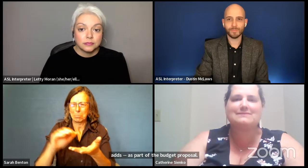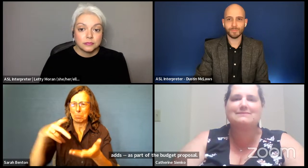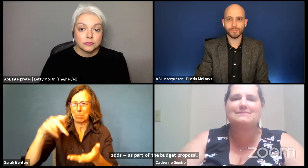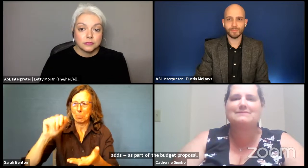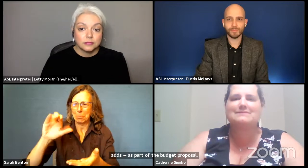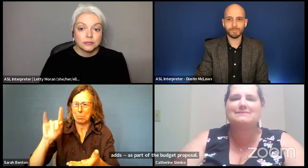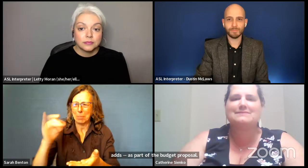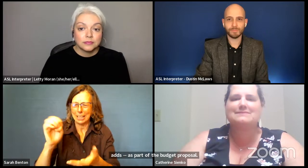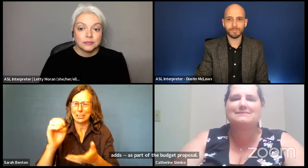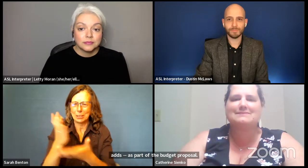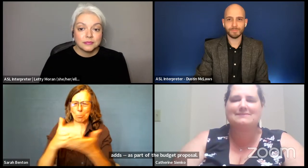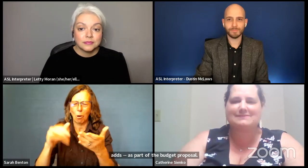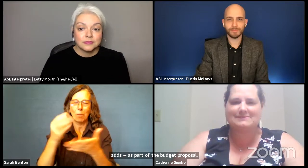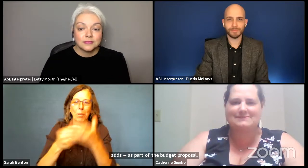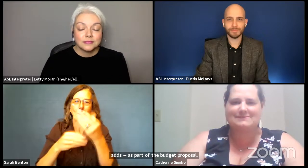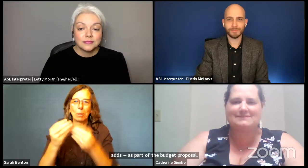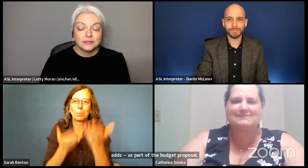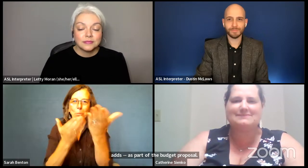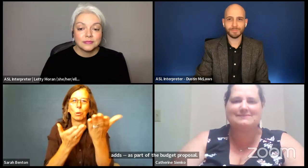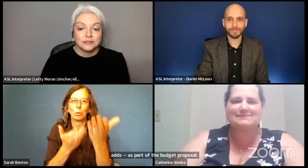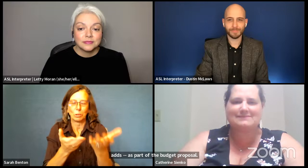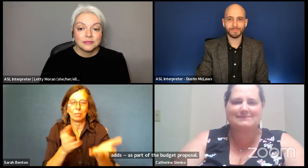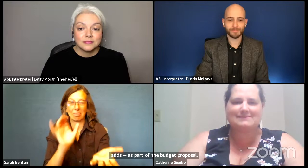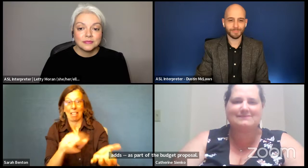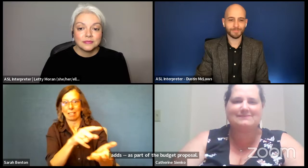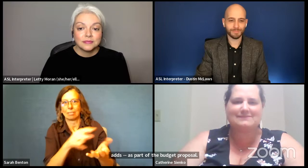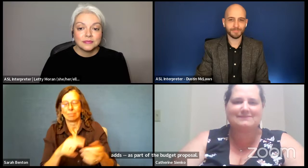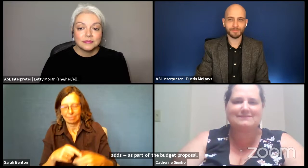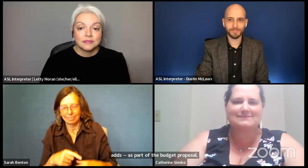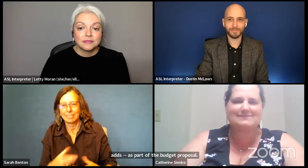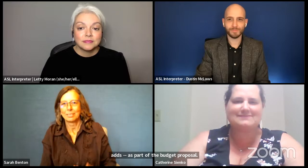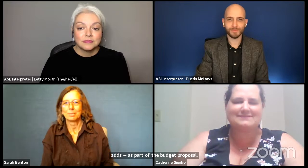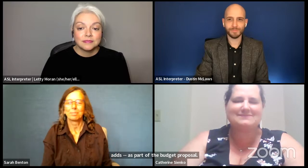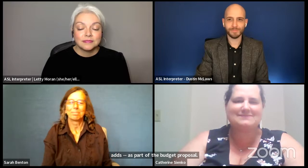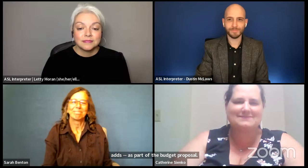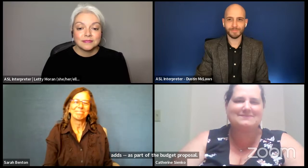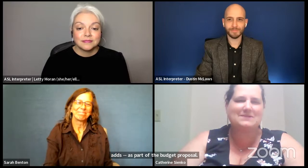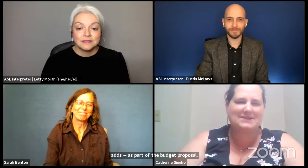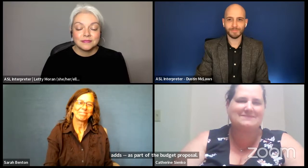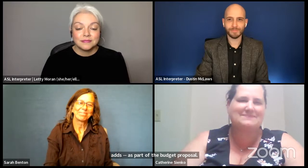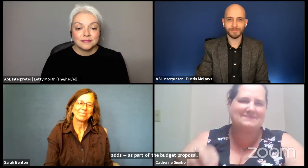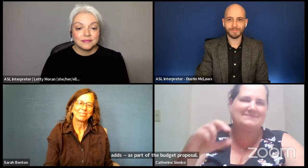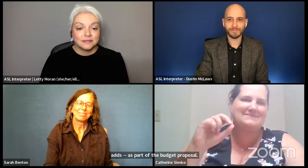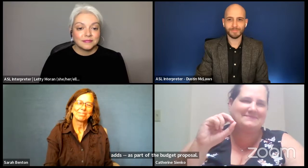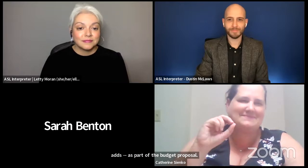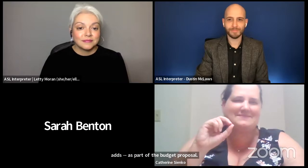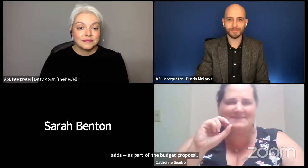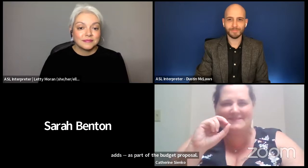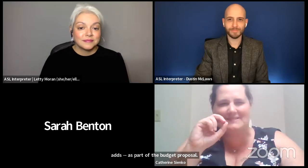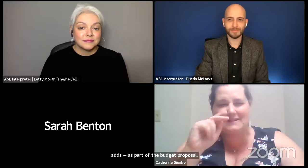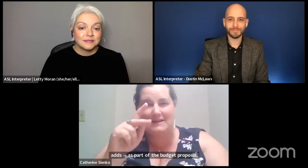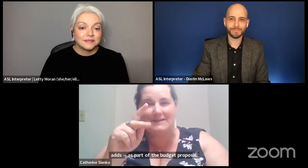the decision package as a part of the budget proposal.